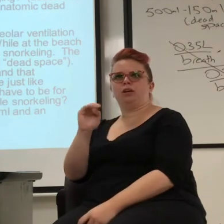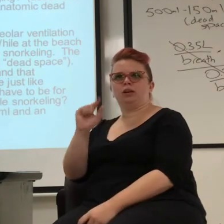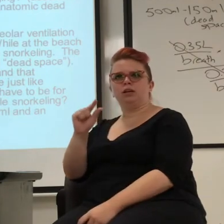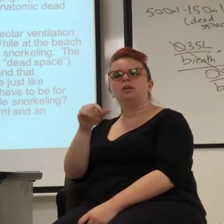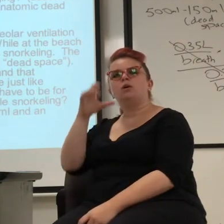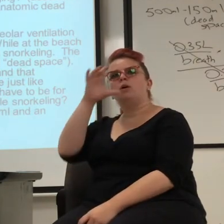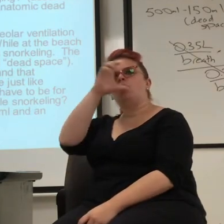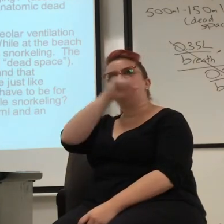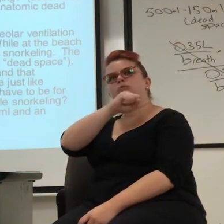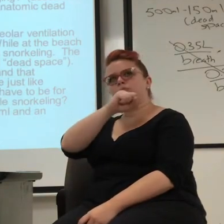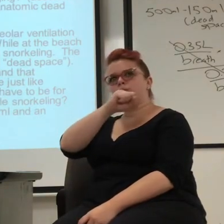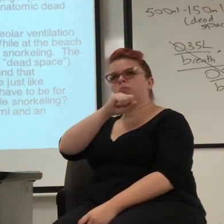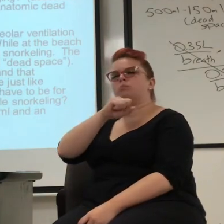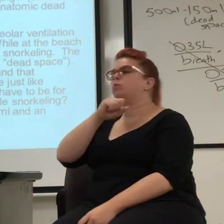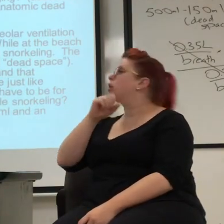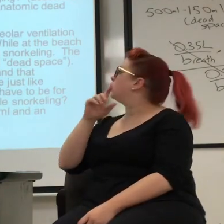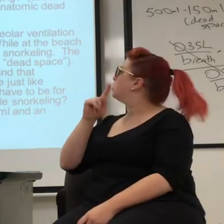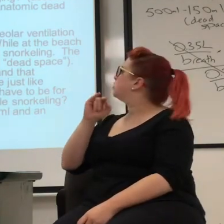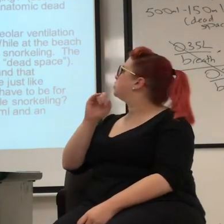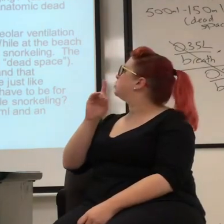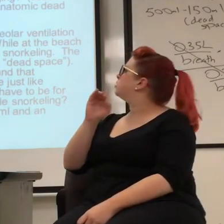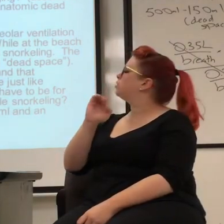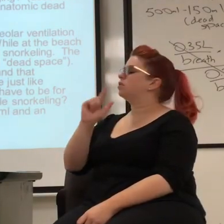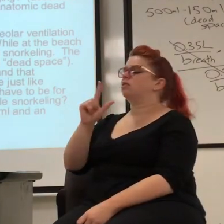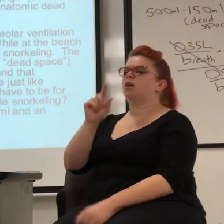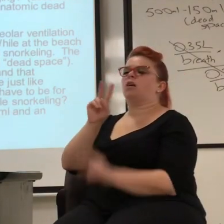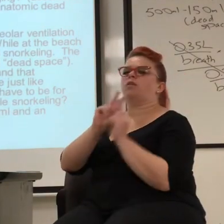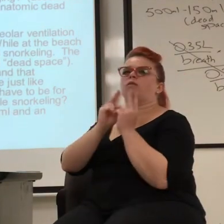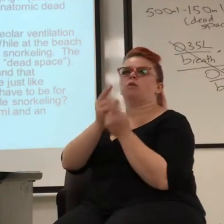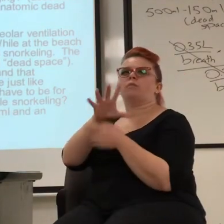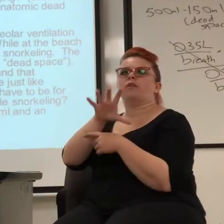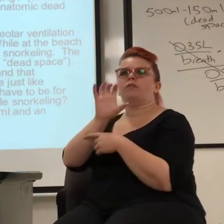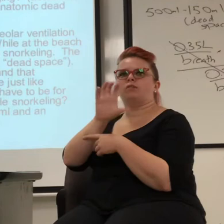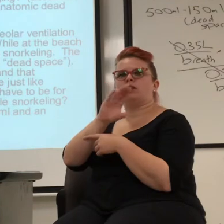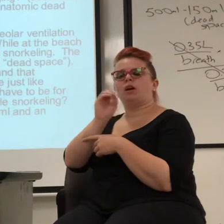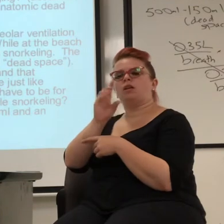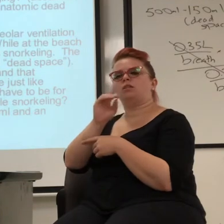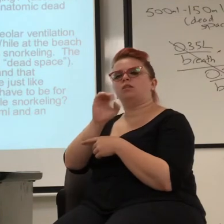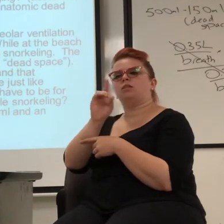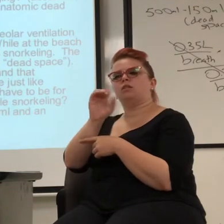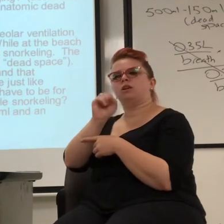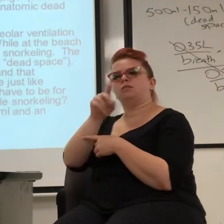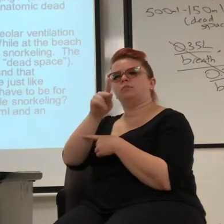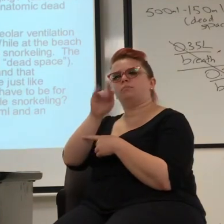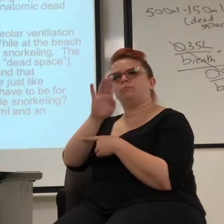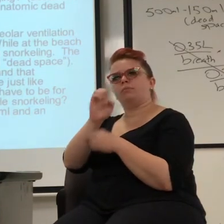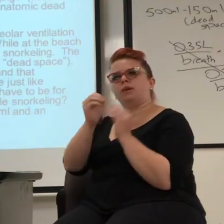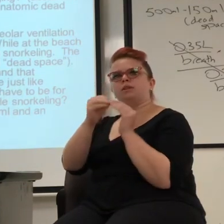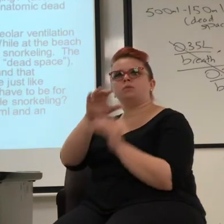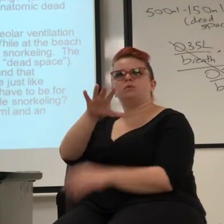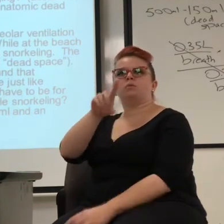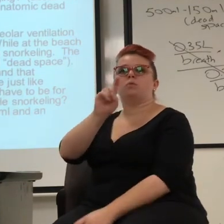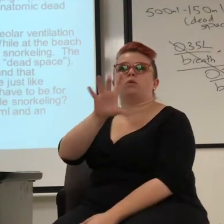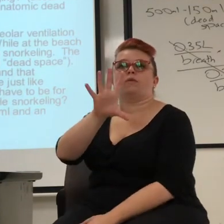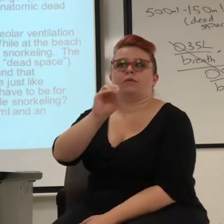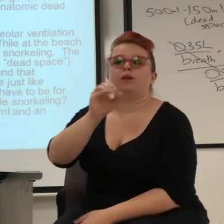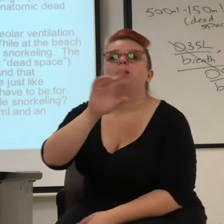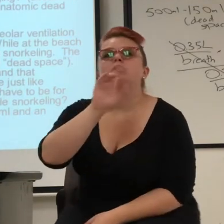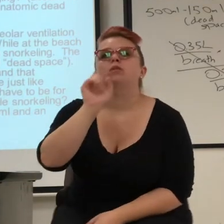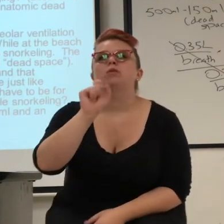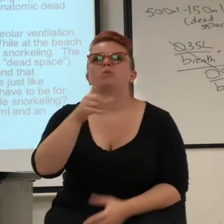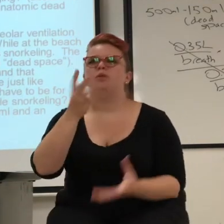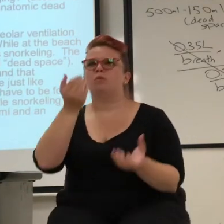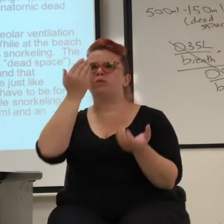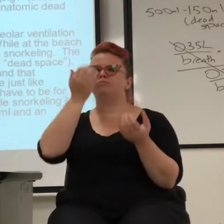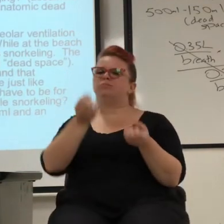volume of 500 and a dead space of 150. So the question is asking, how much do you